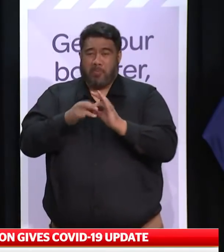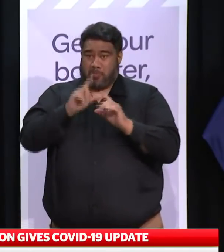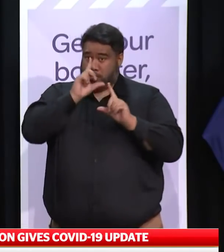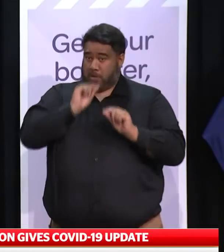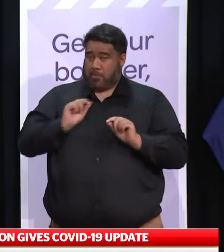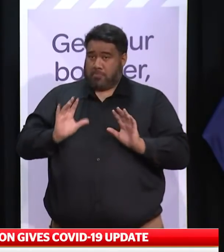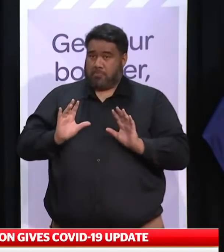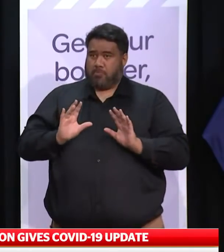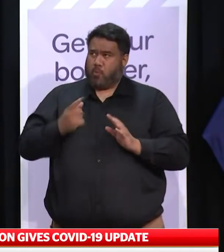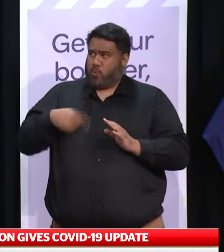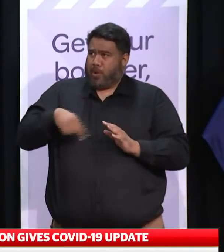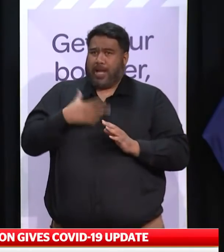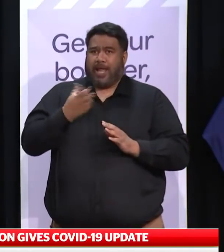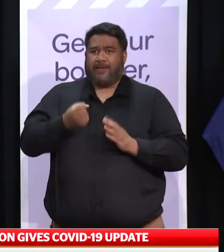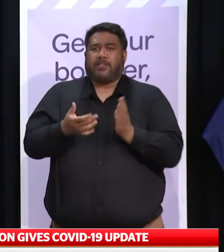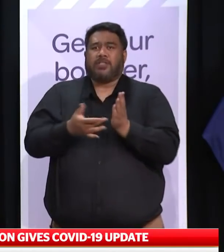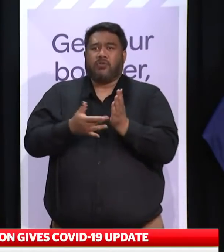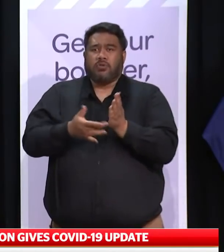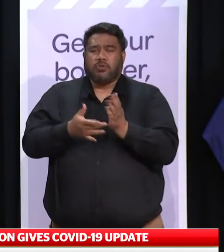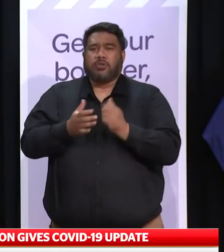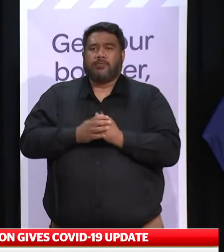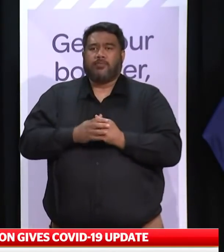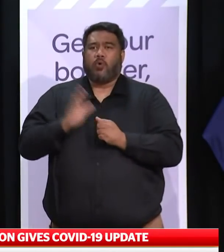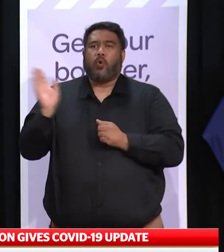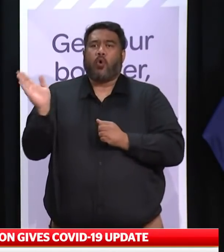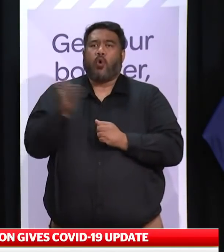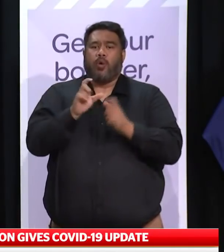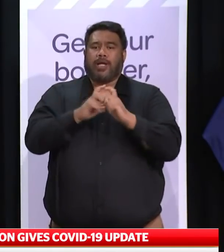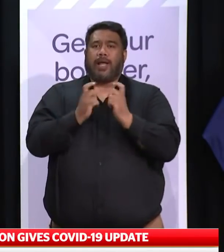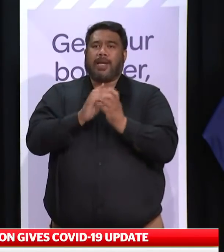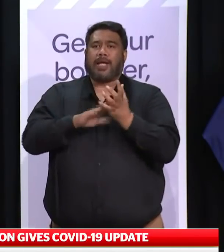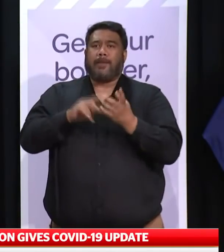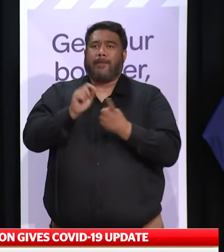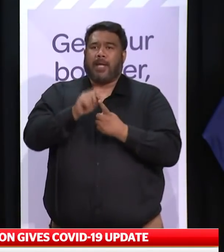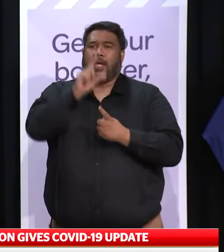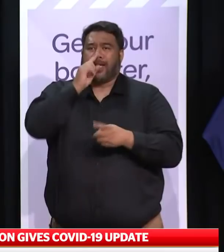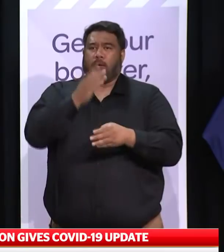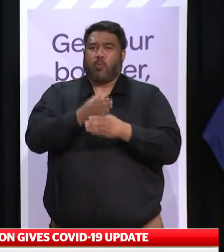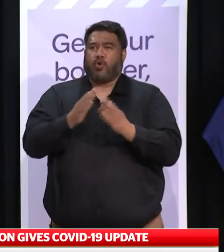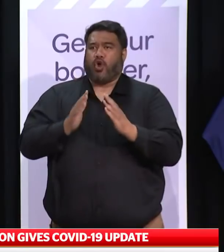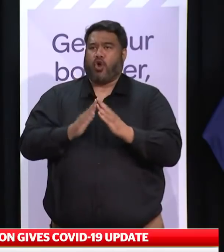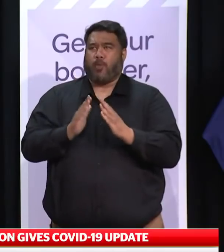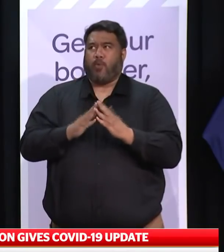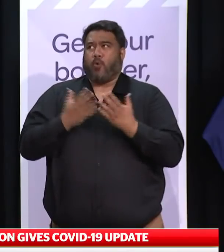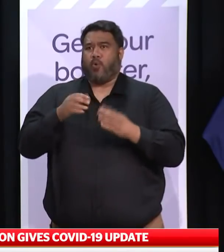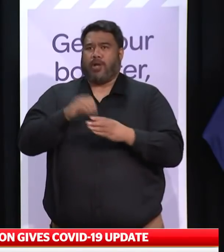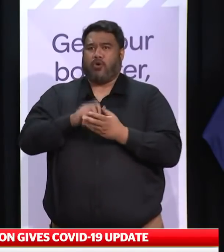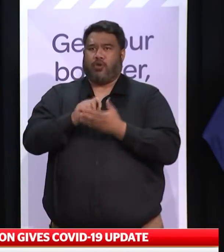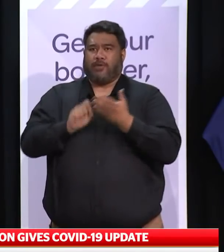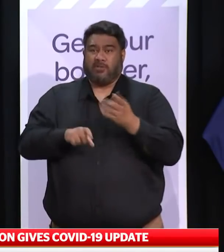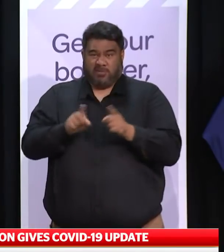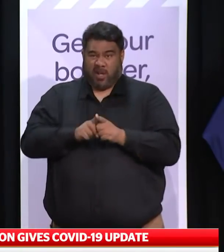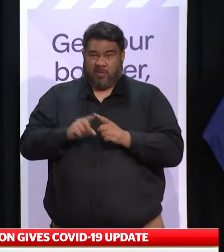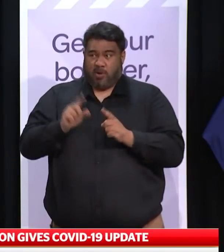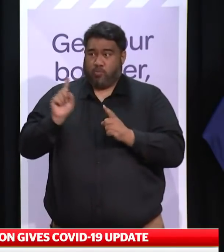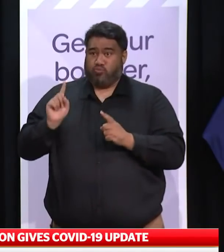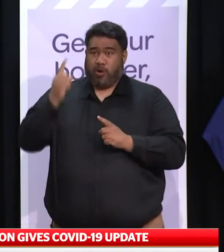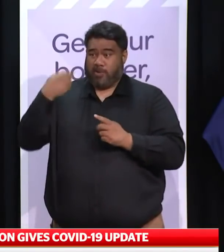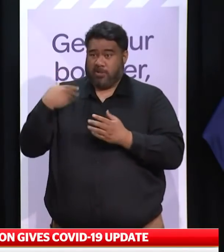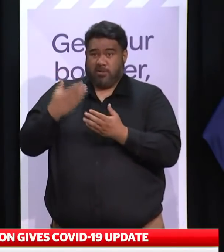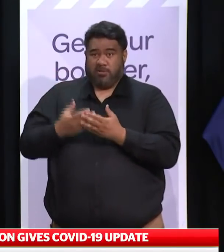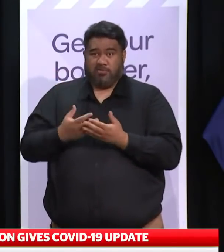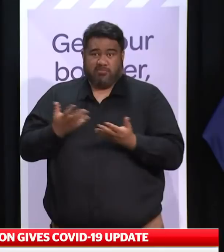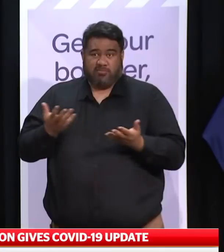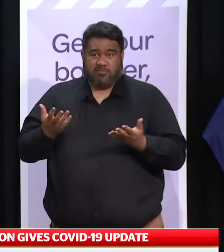we have the facility to do that. All Cabinet Ministers have the facilities to work from home and perform their jobs, as indeed the Prime Minister has been doing in the last